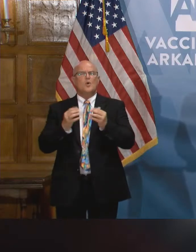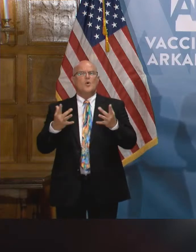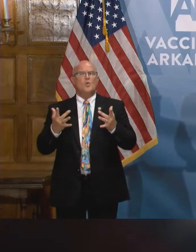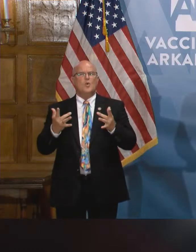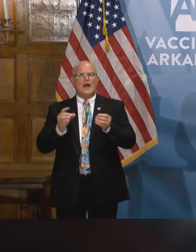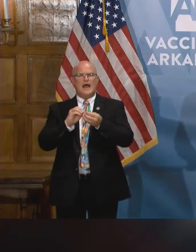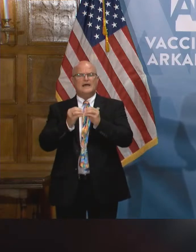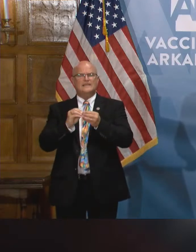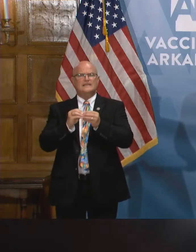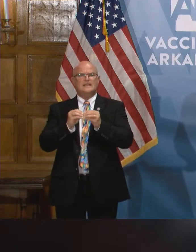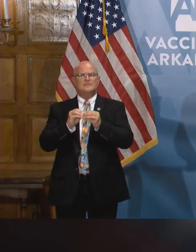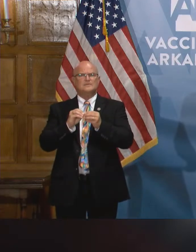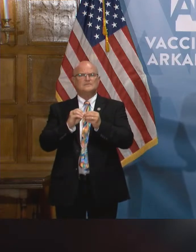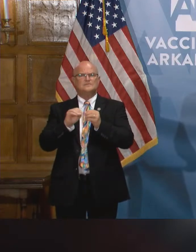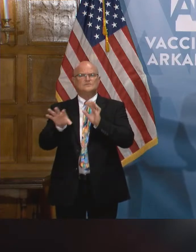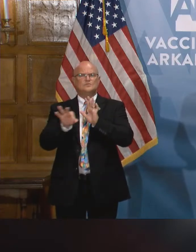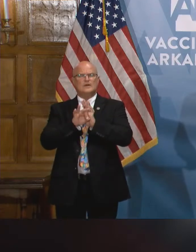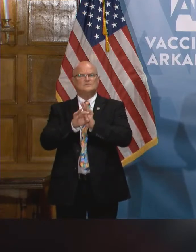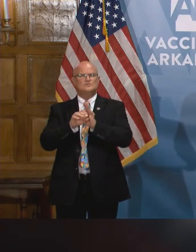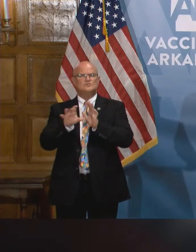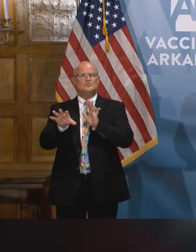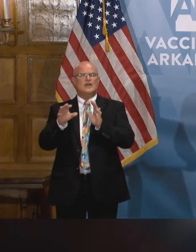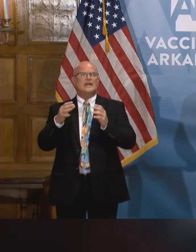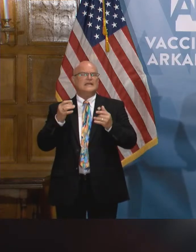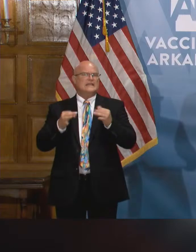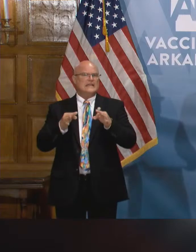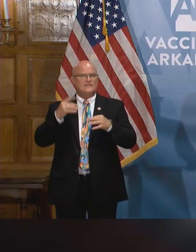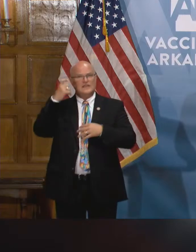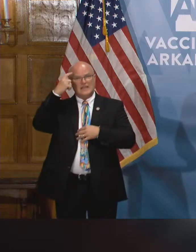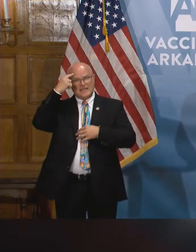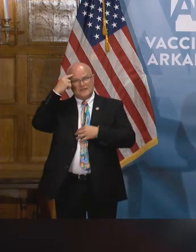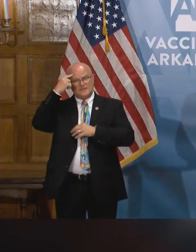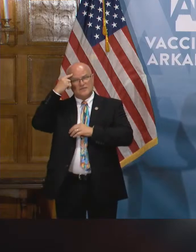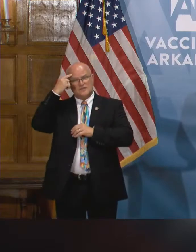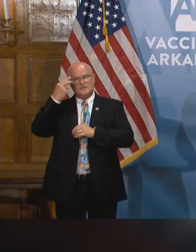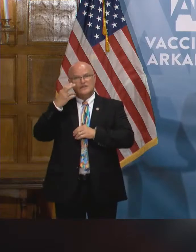was chosen, and if Governor